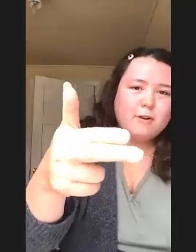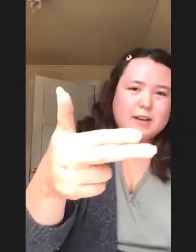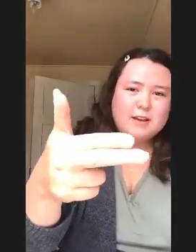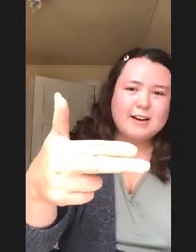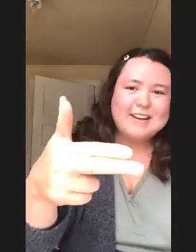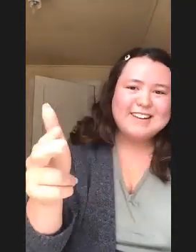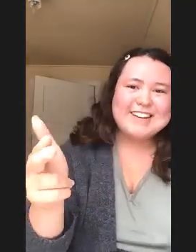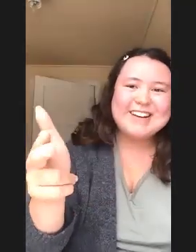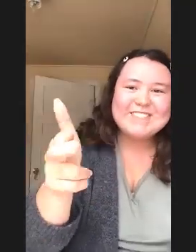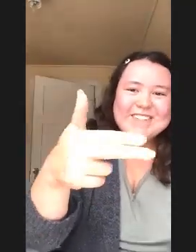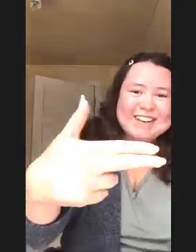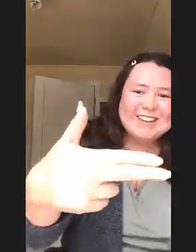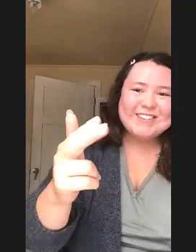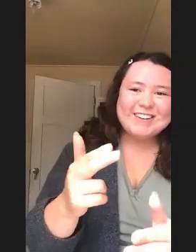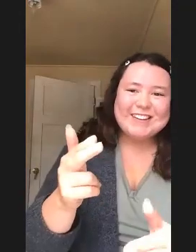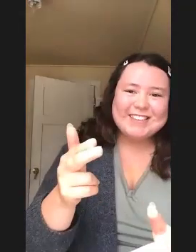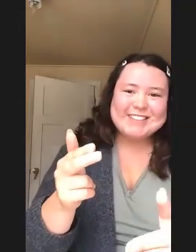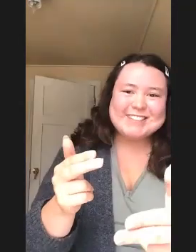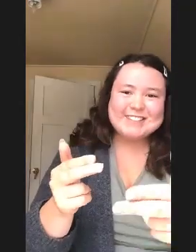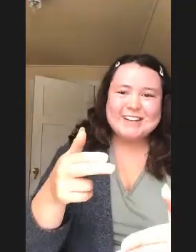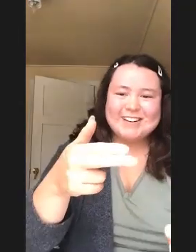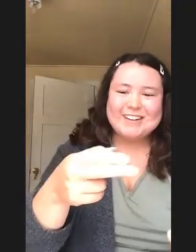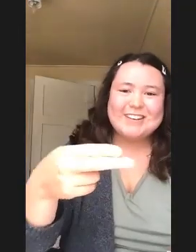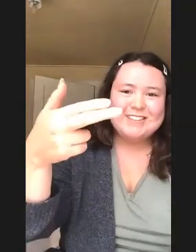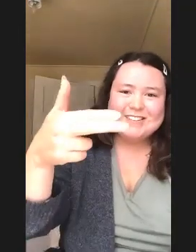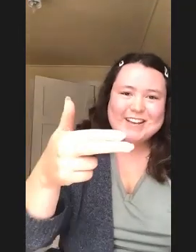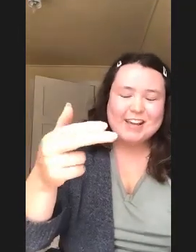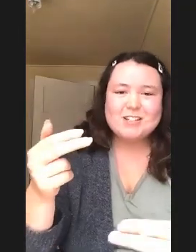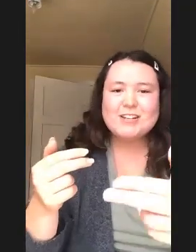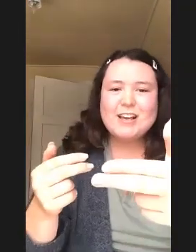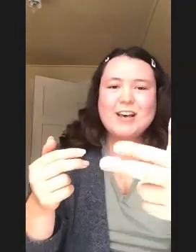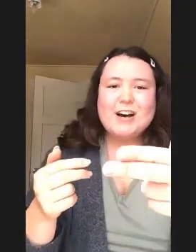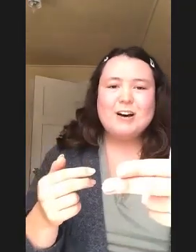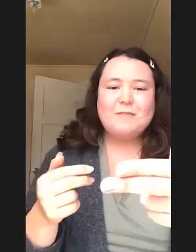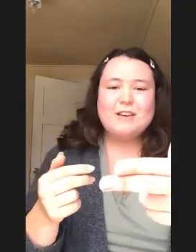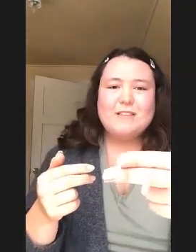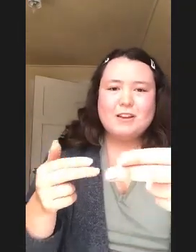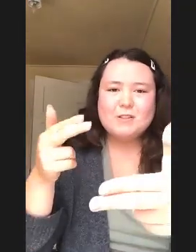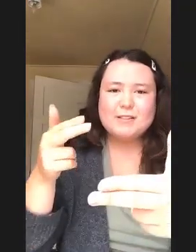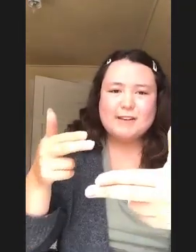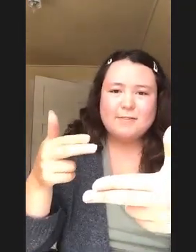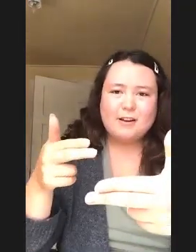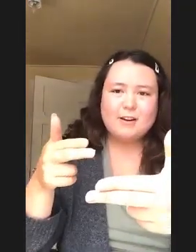like a gun with your finger like this, or you could say H. And then you do the same with your other